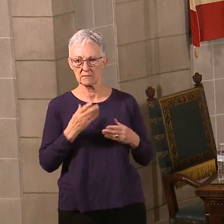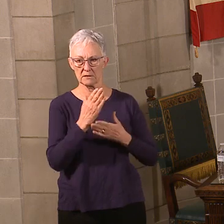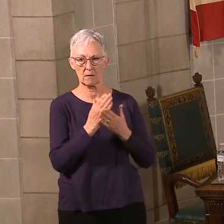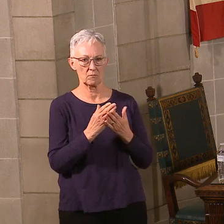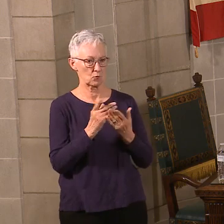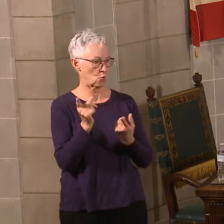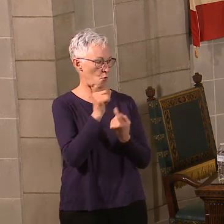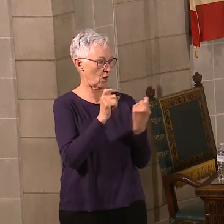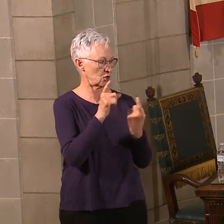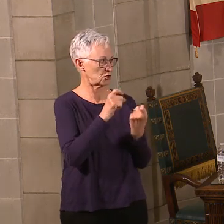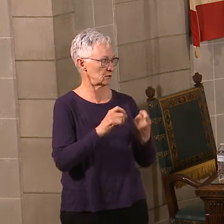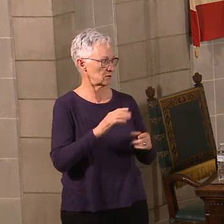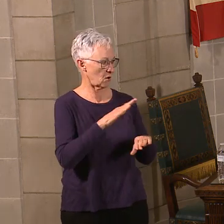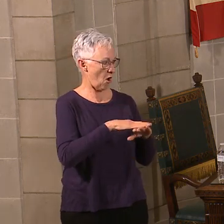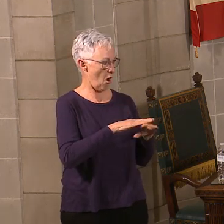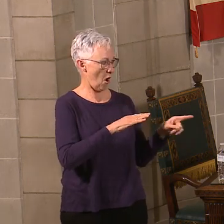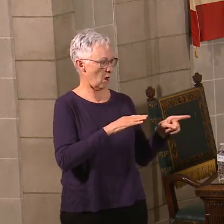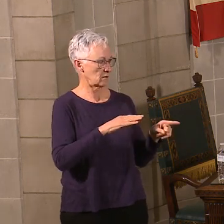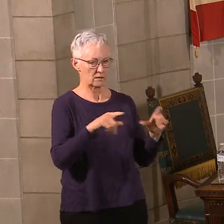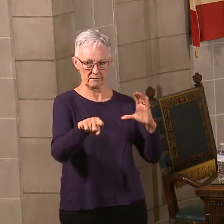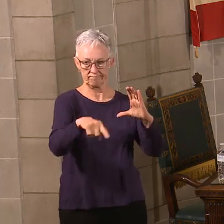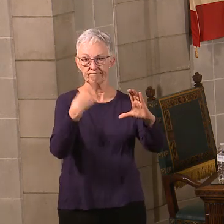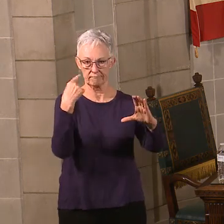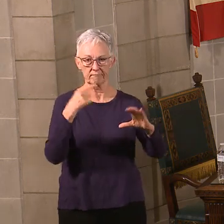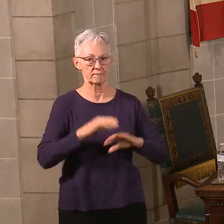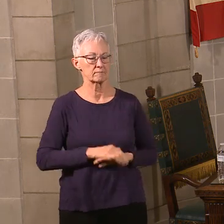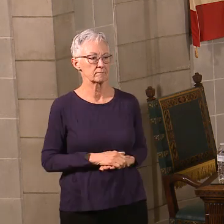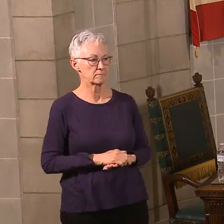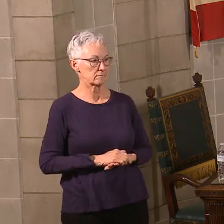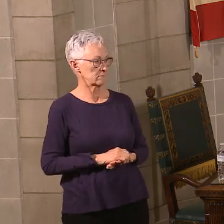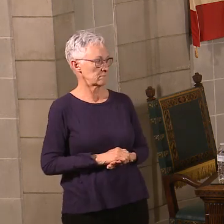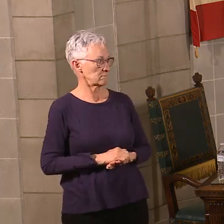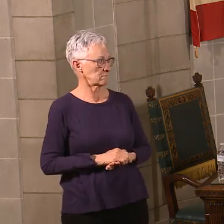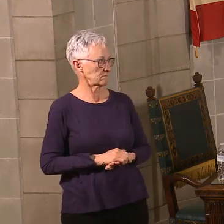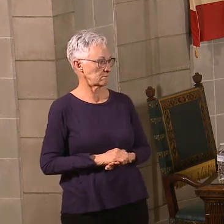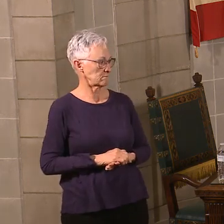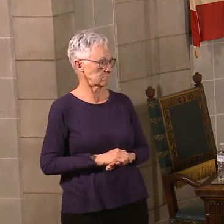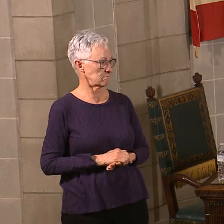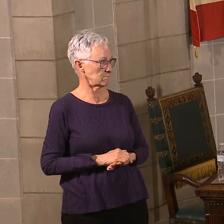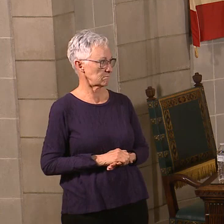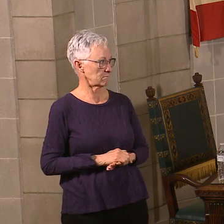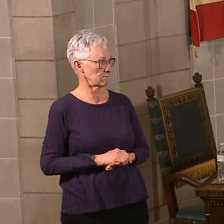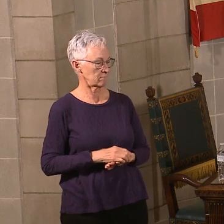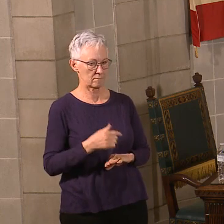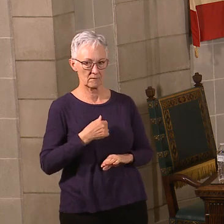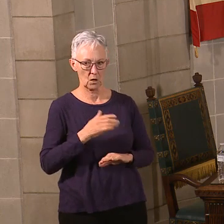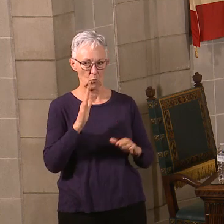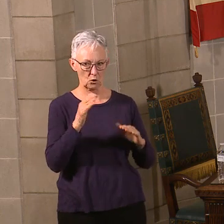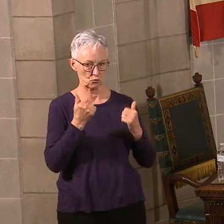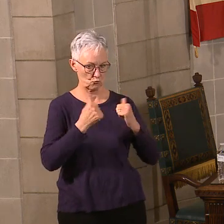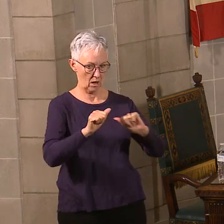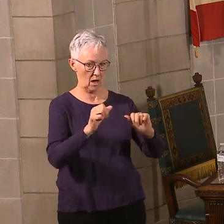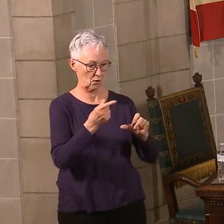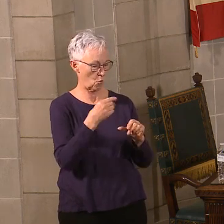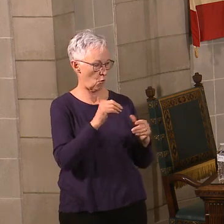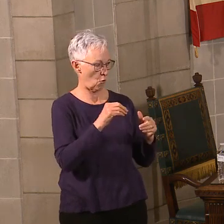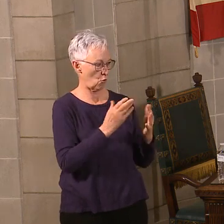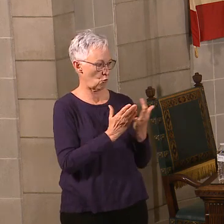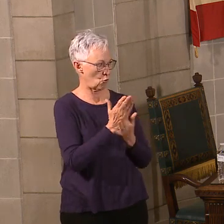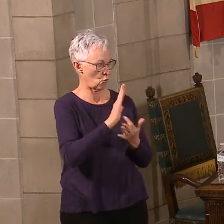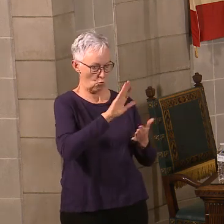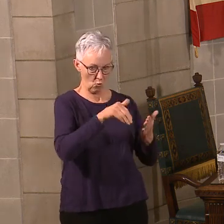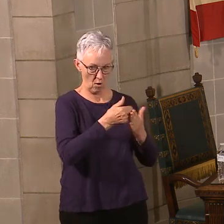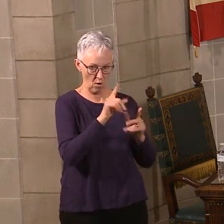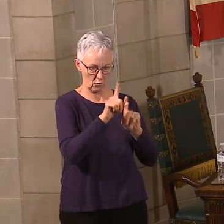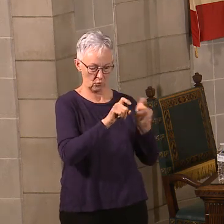here. So, we got a number of questions here, so I'm going to try and get through these as quickly as possible. What